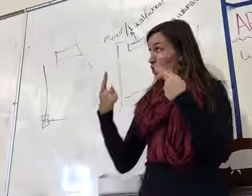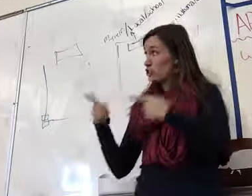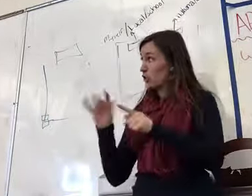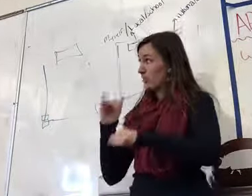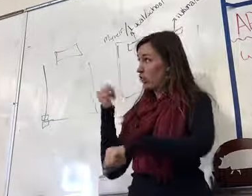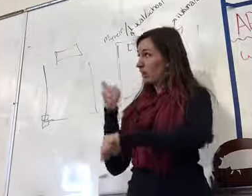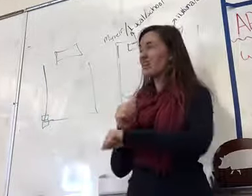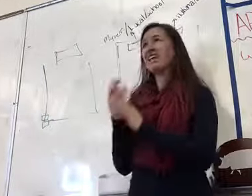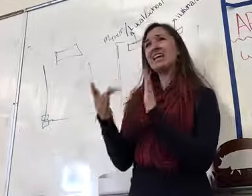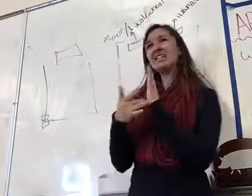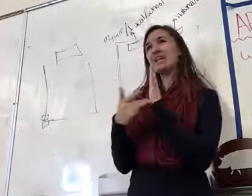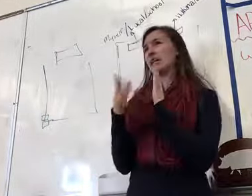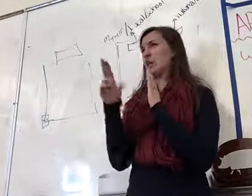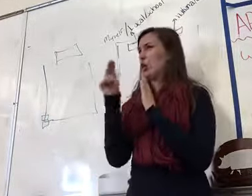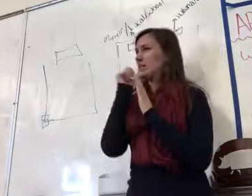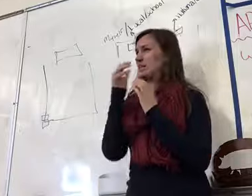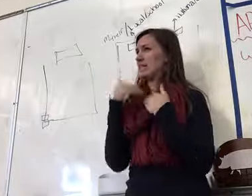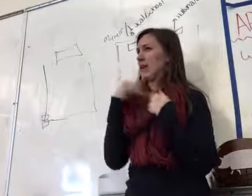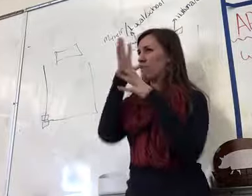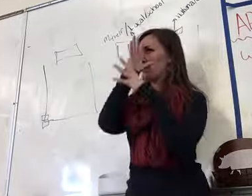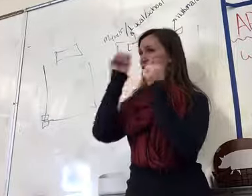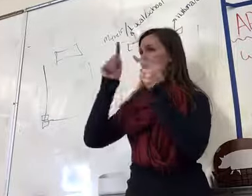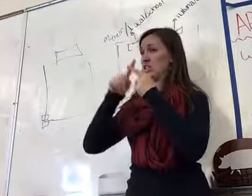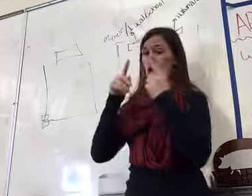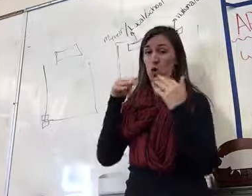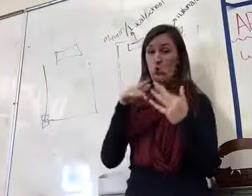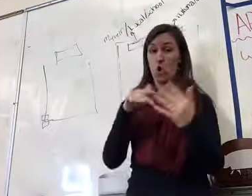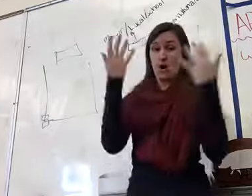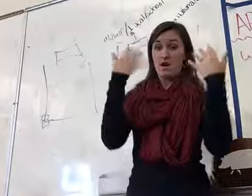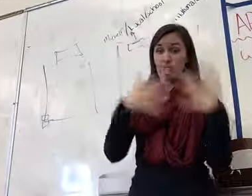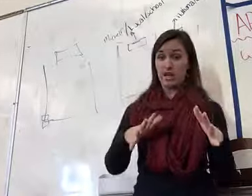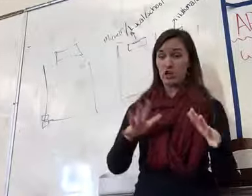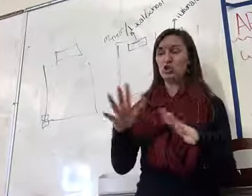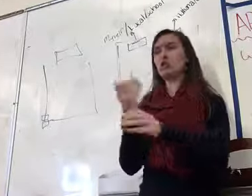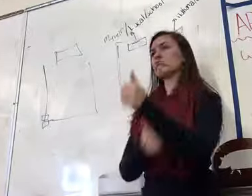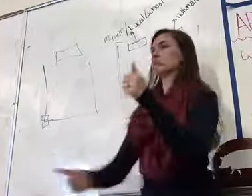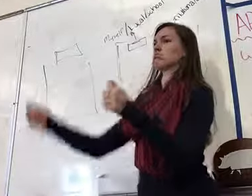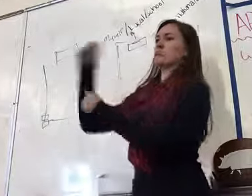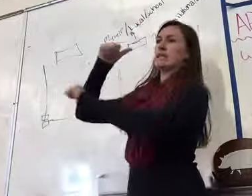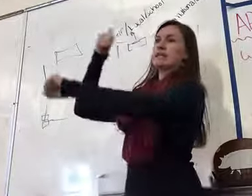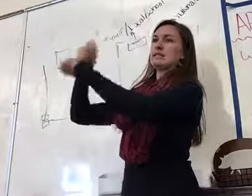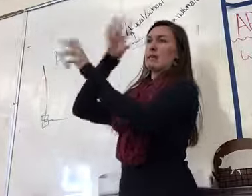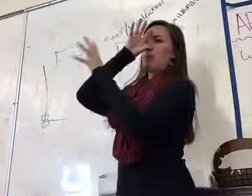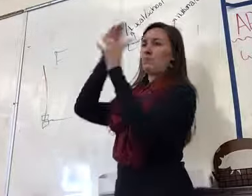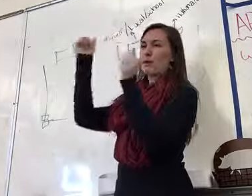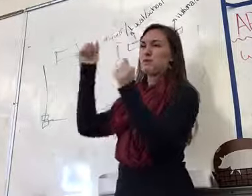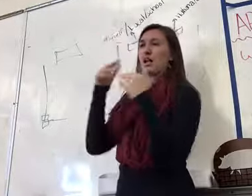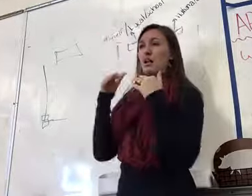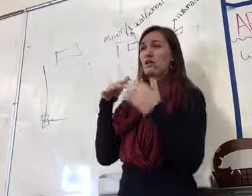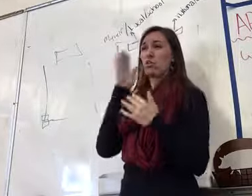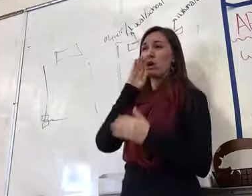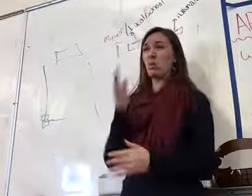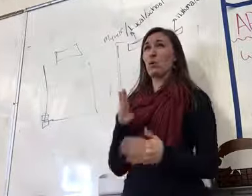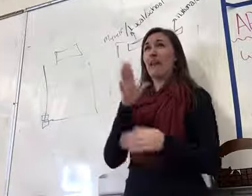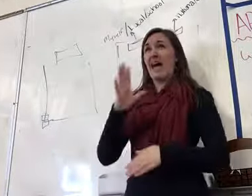we didn't have a president until after the war ends. The war is going to end in officially, I believe it